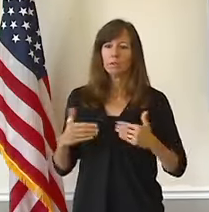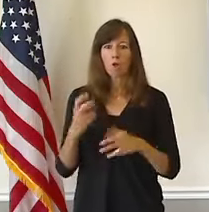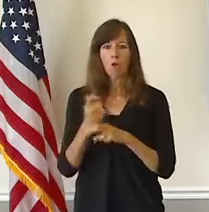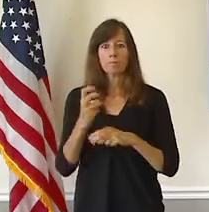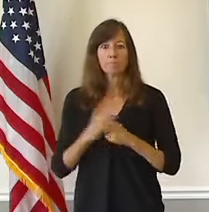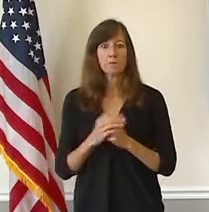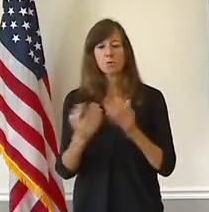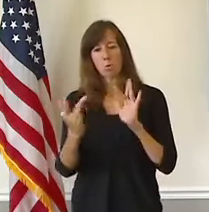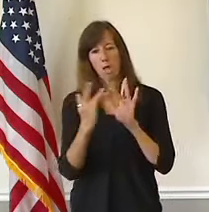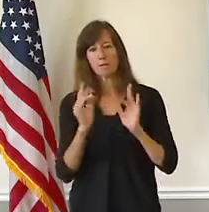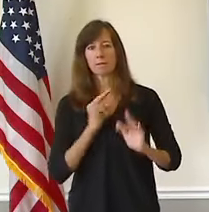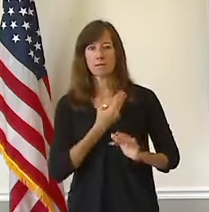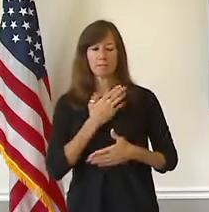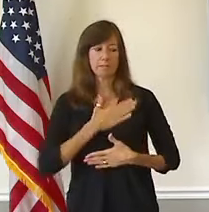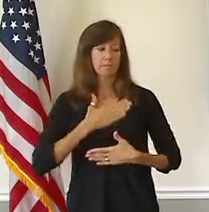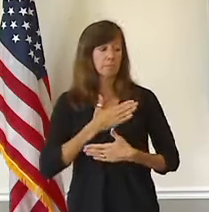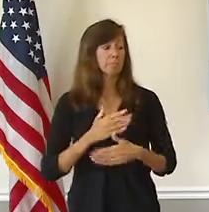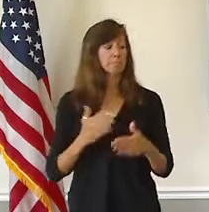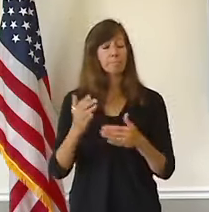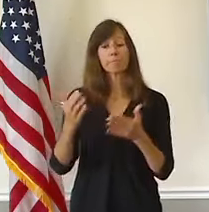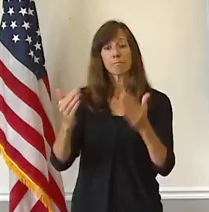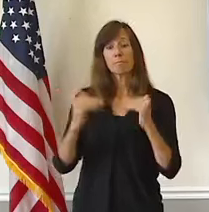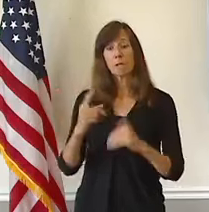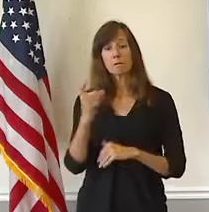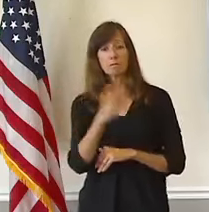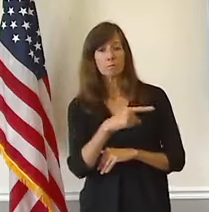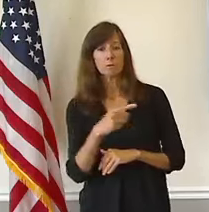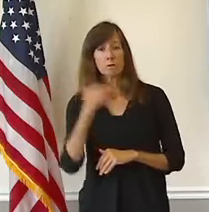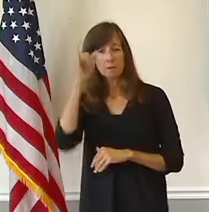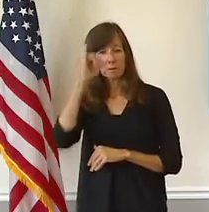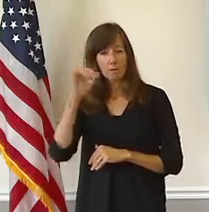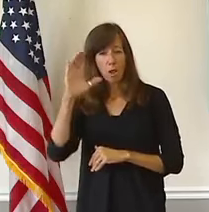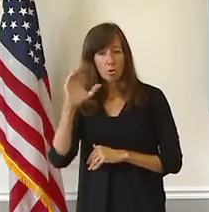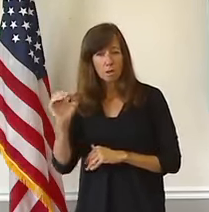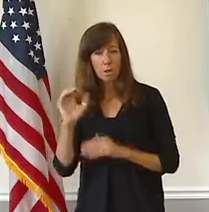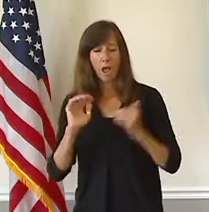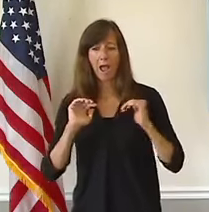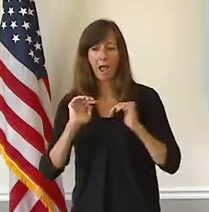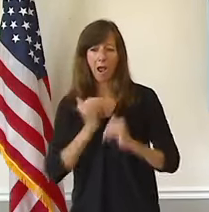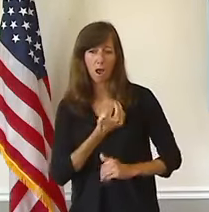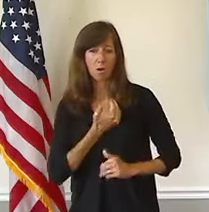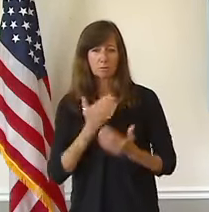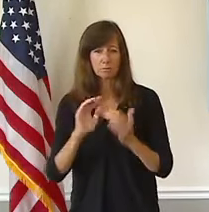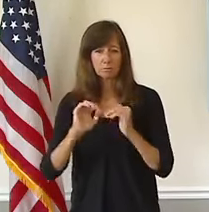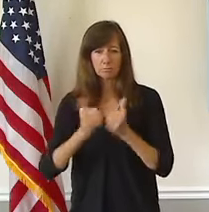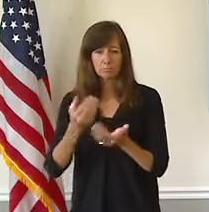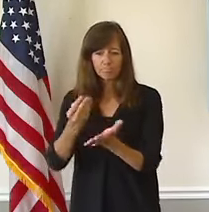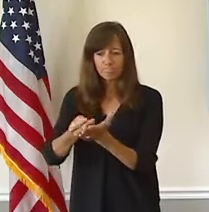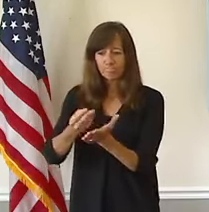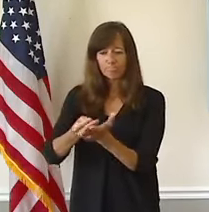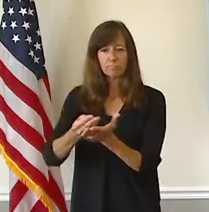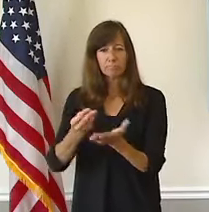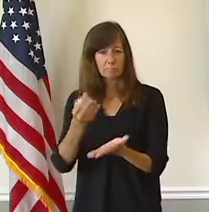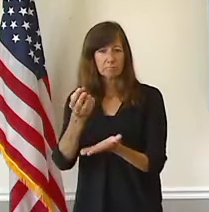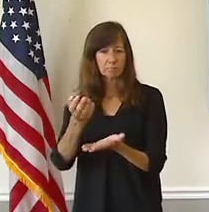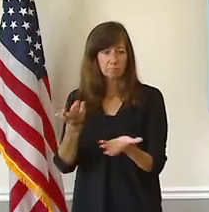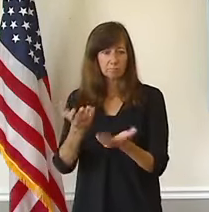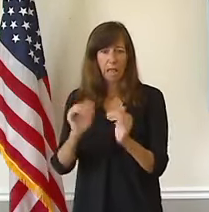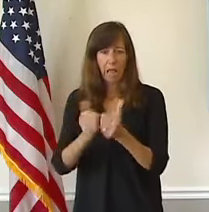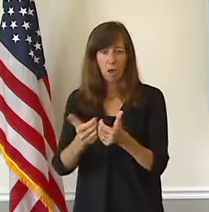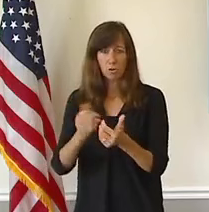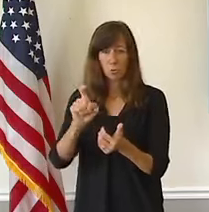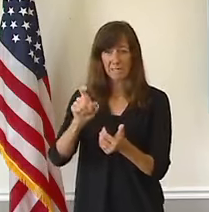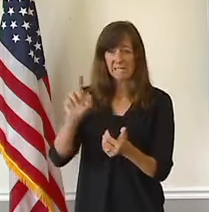is the county positioned financially? Think we'll get federal funding, asks Matthew. Well, listen, we could not have been